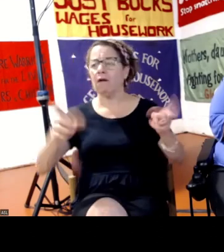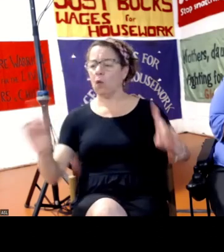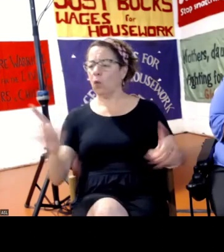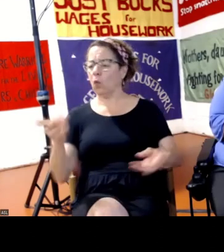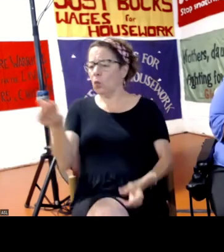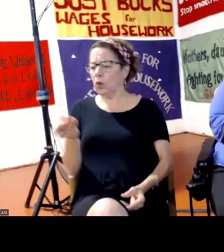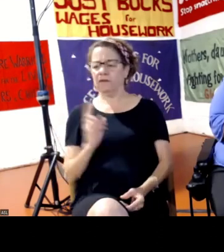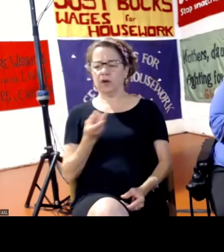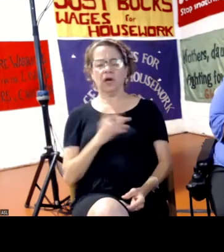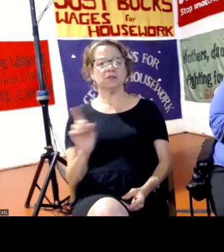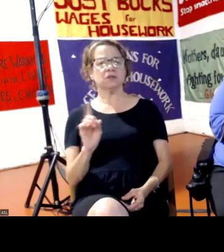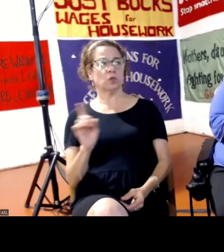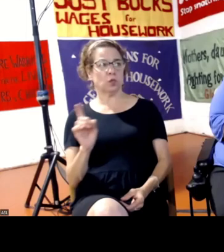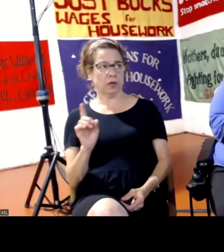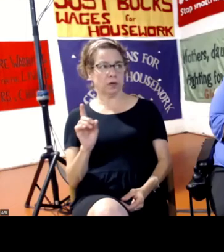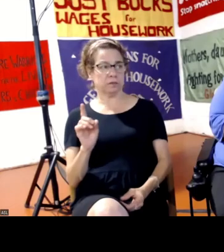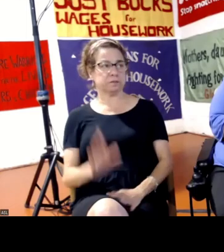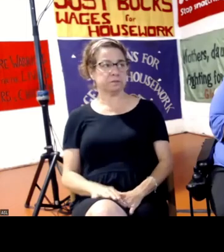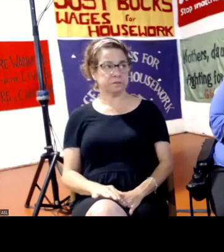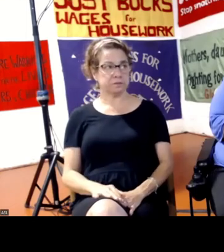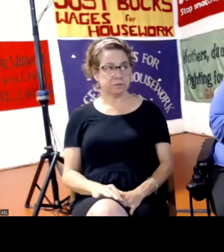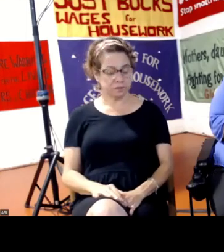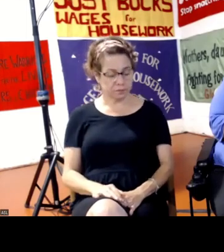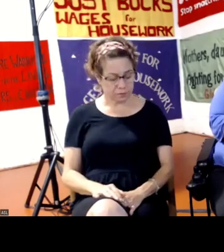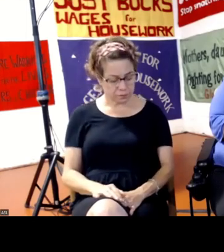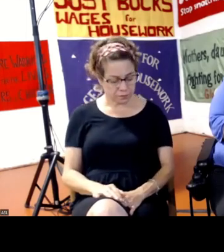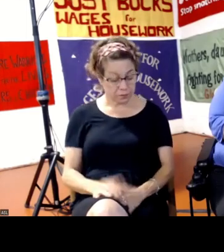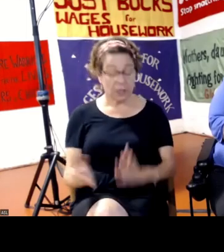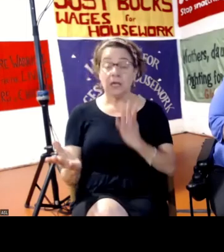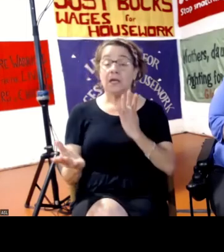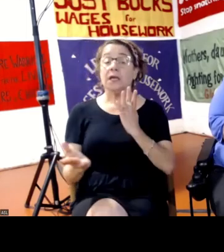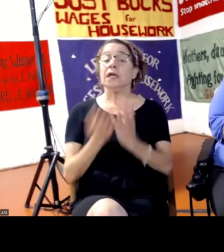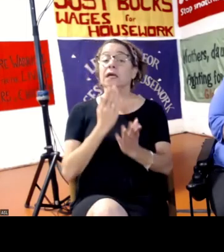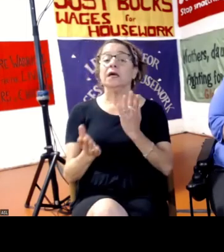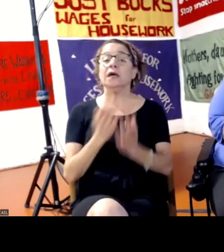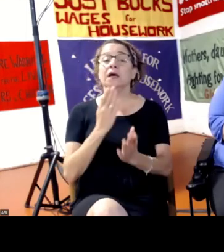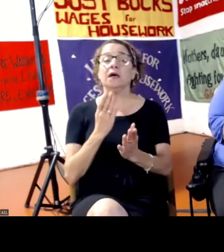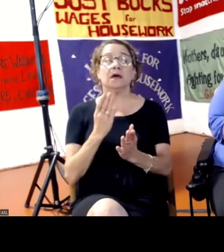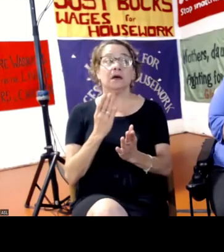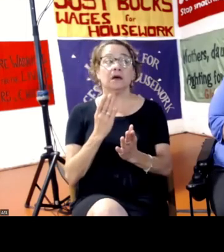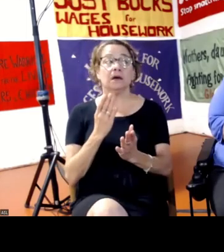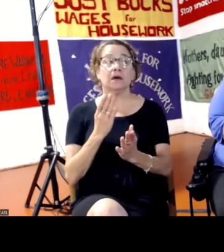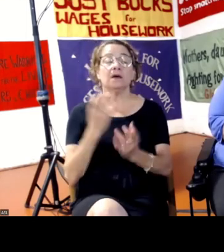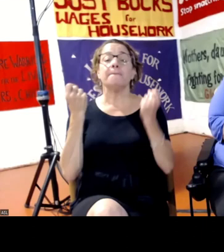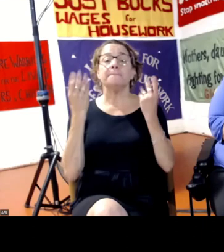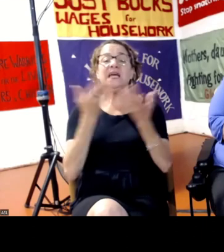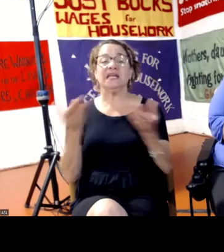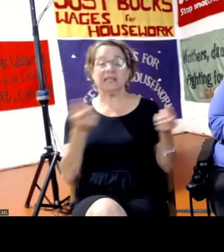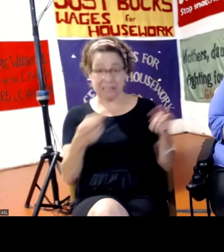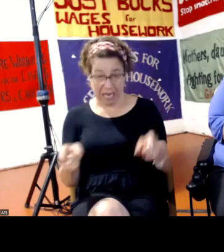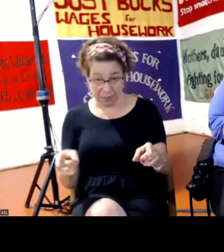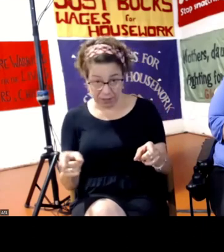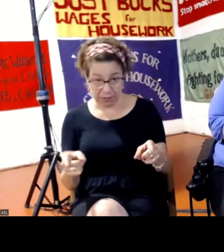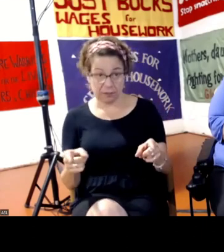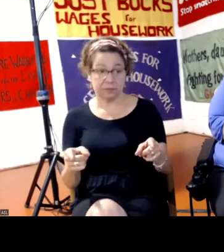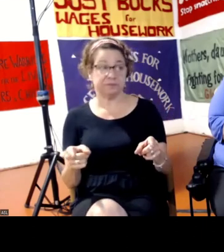there. It's not there. But nevertheless, there are a number of things happening